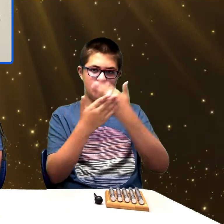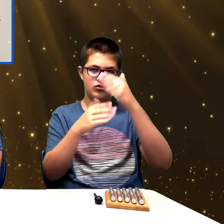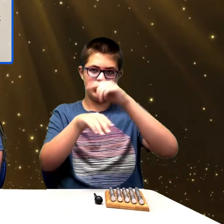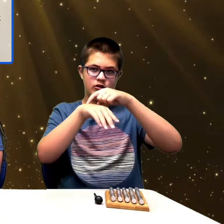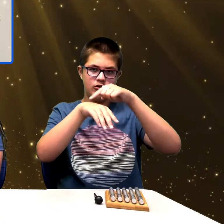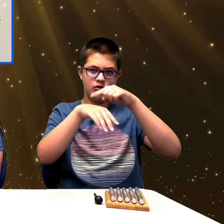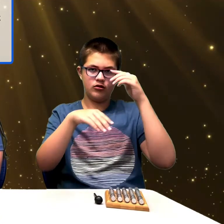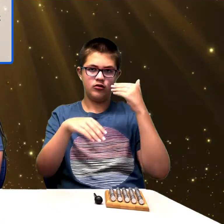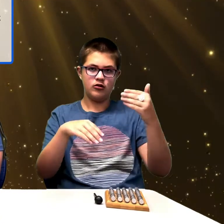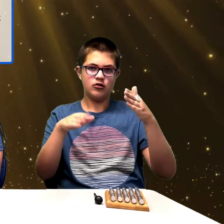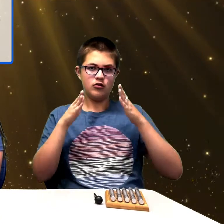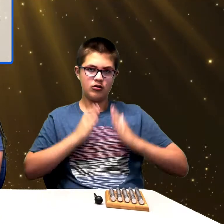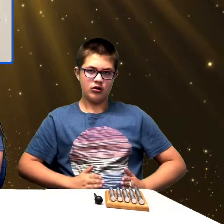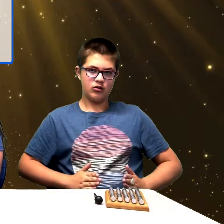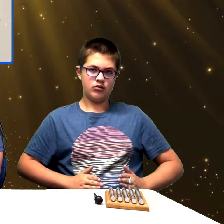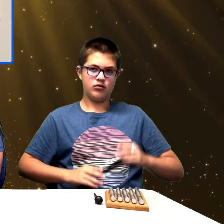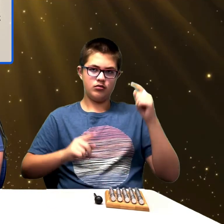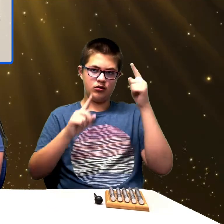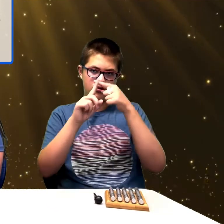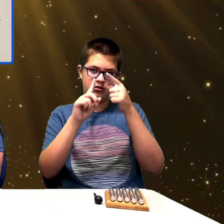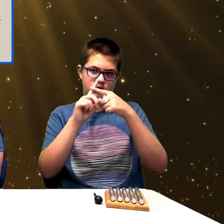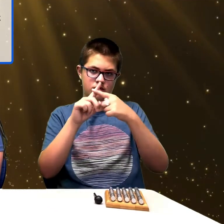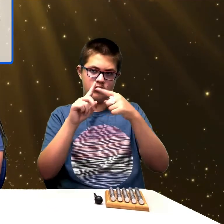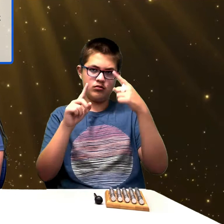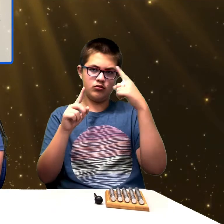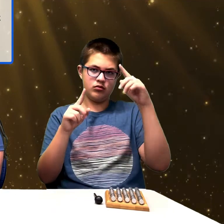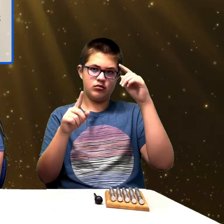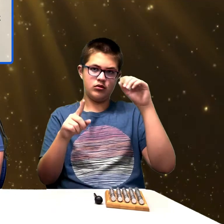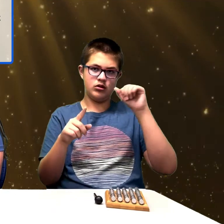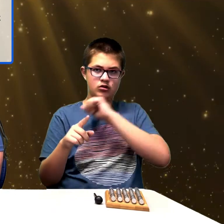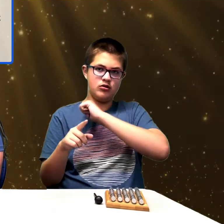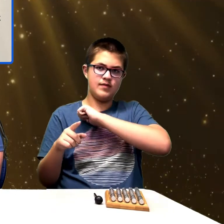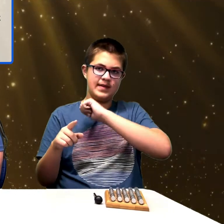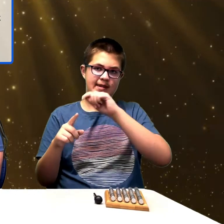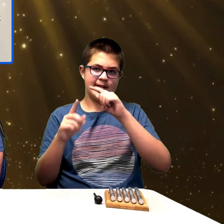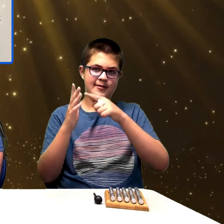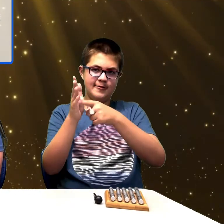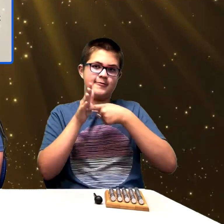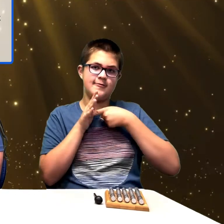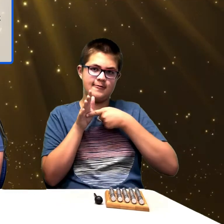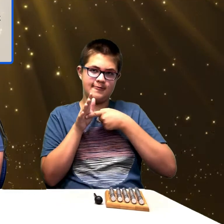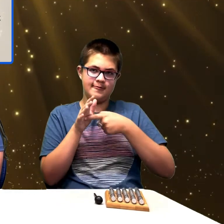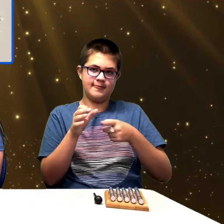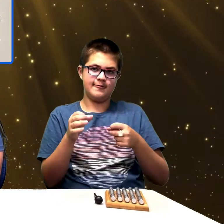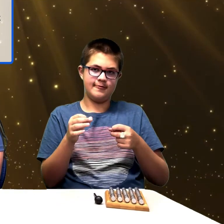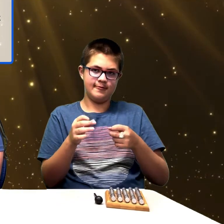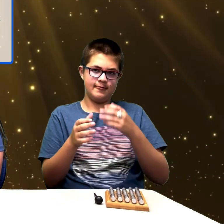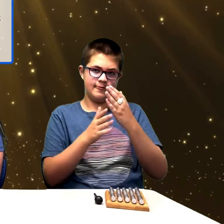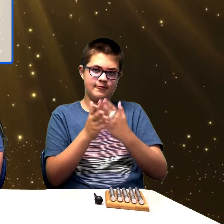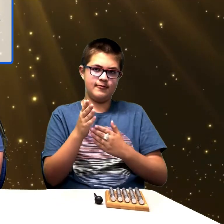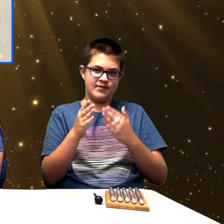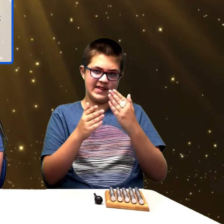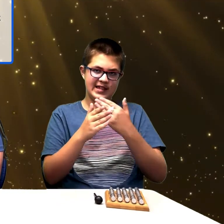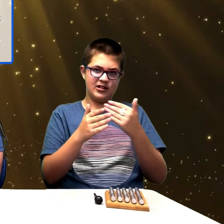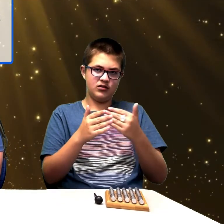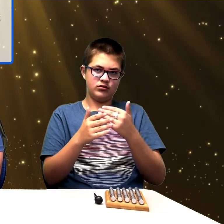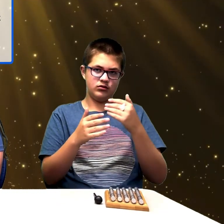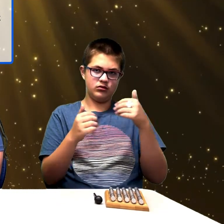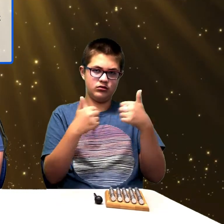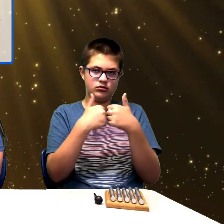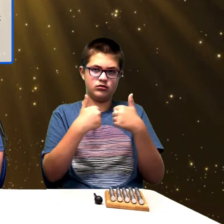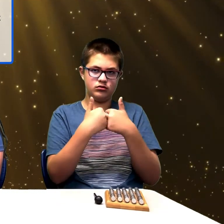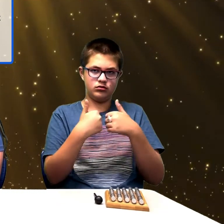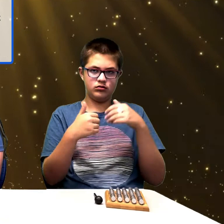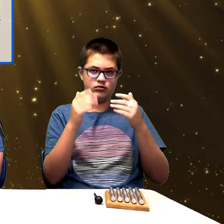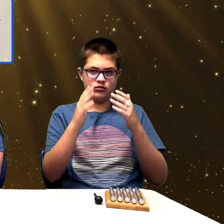with a positive mental attitude is a must. There are some who are new to this game and others may have played